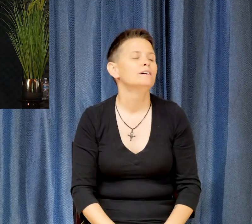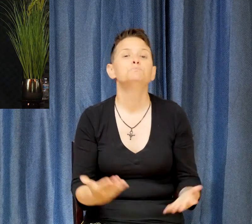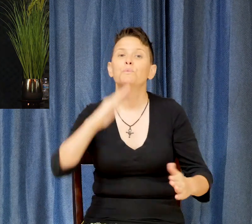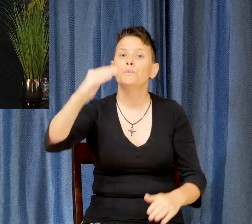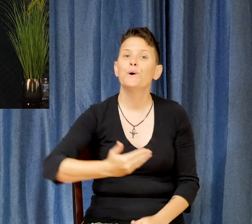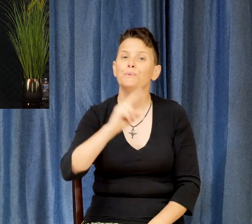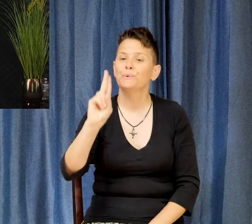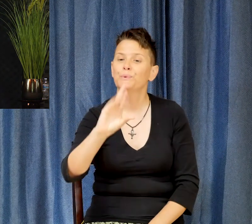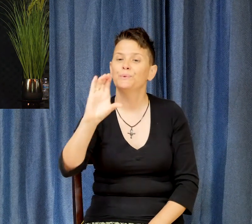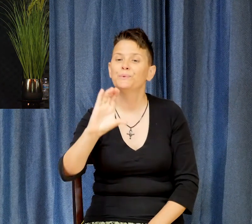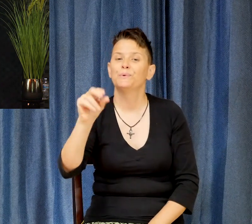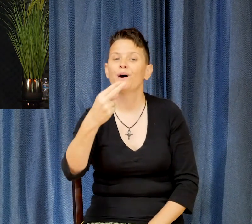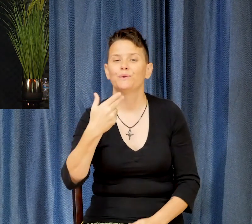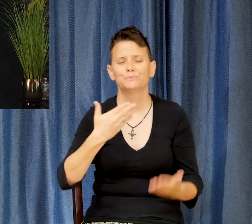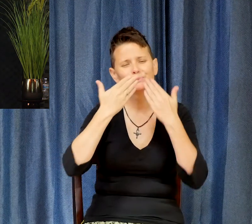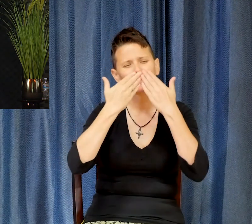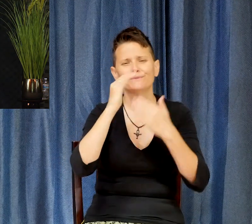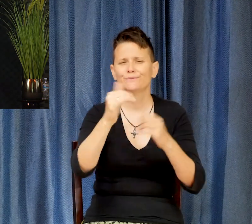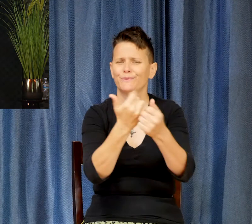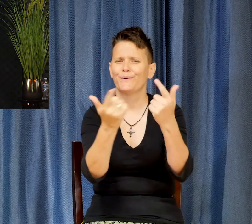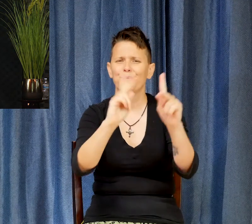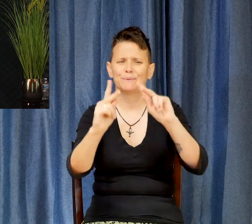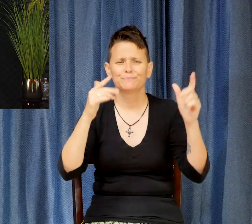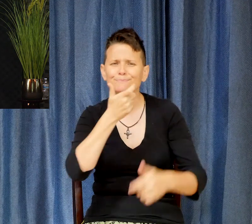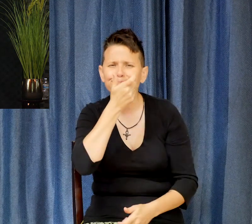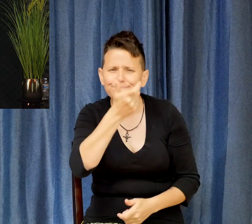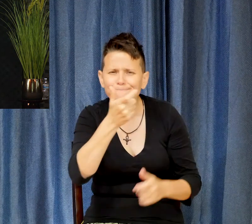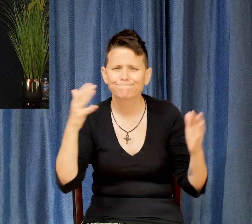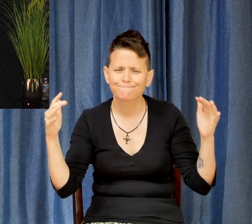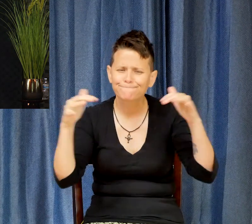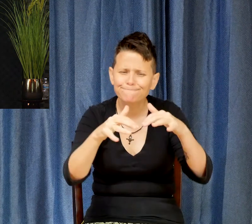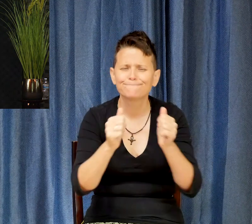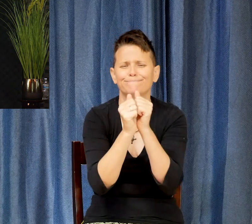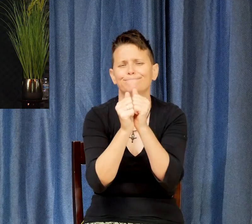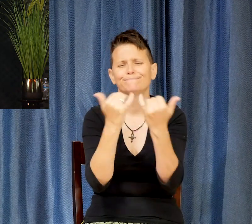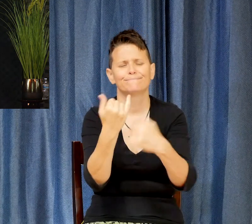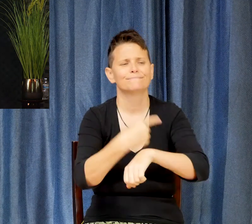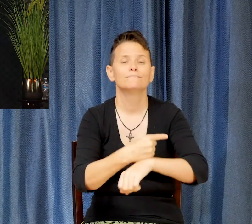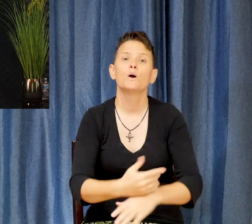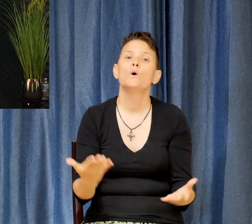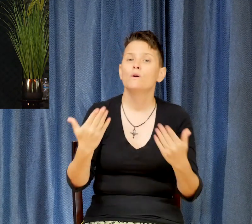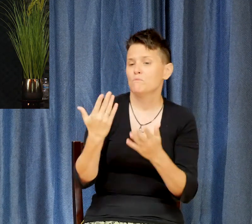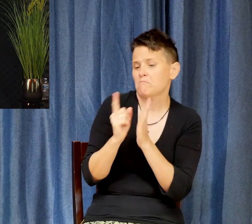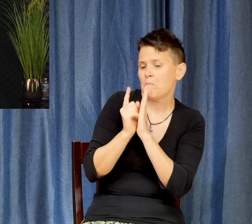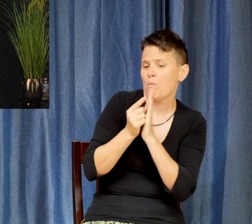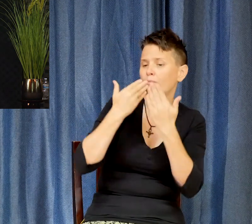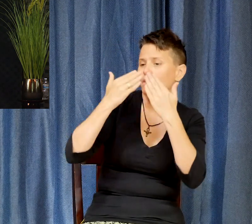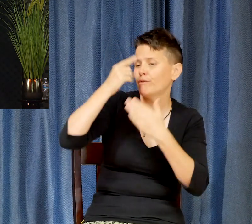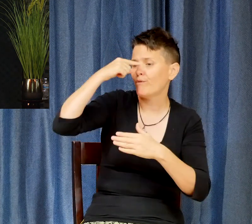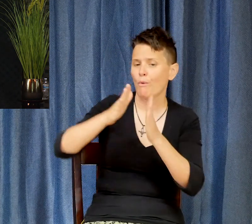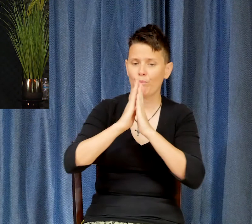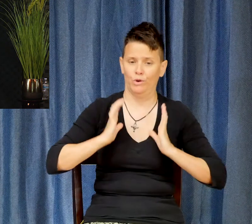so grateful for all of you watching today. We take a moment and give thanks for all of our prayer chaplains holding space